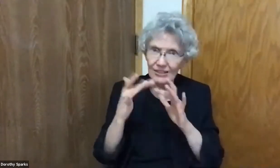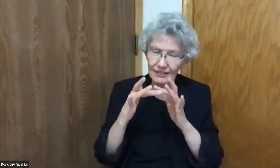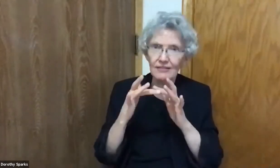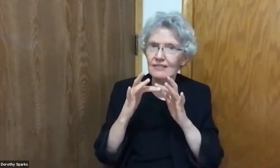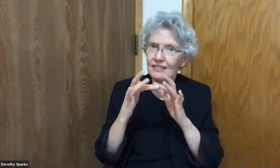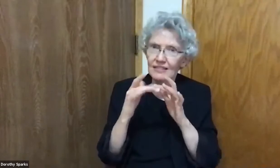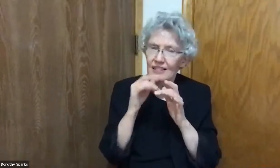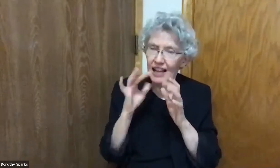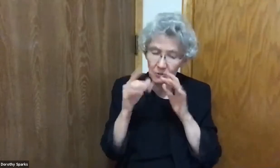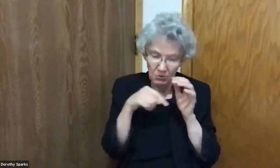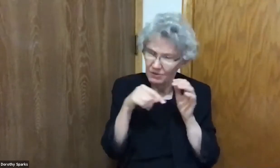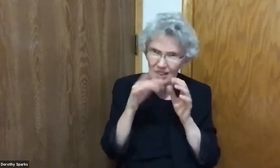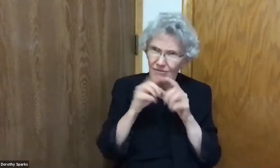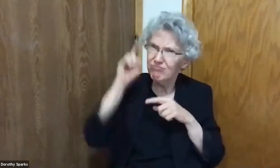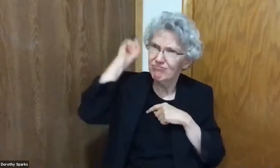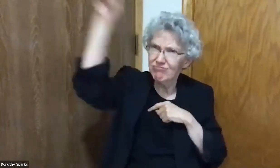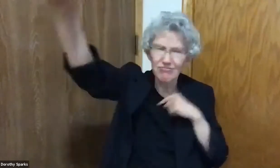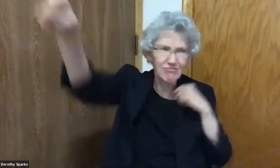amazing.